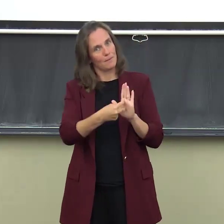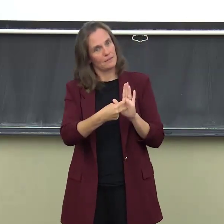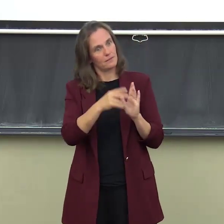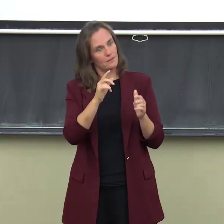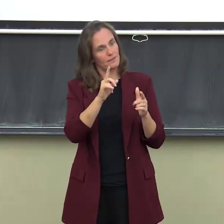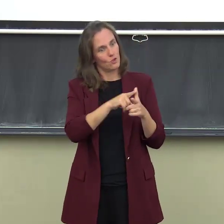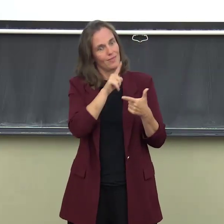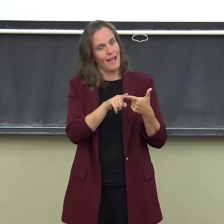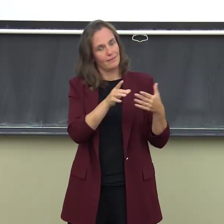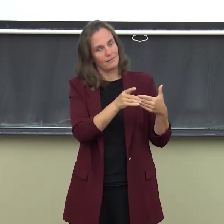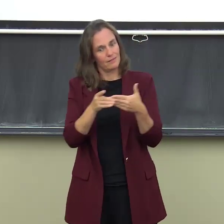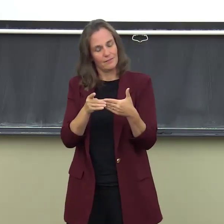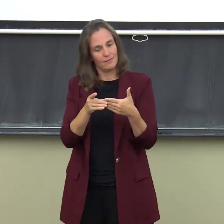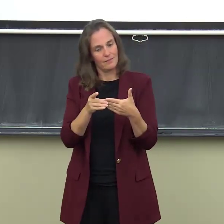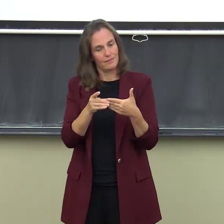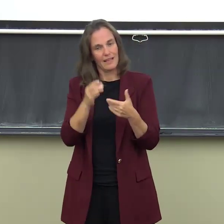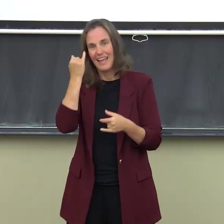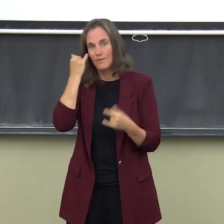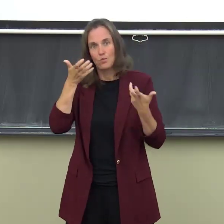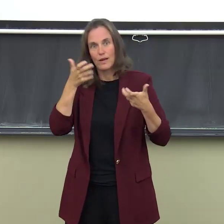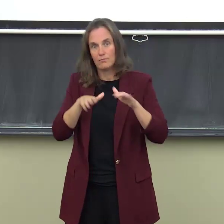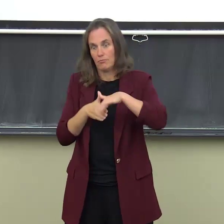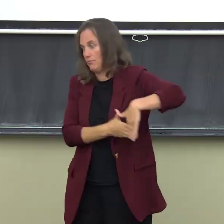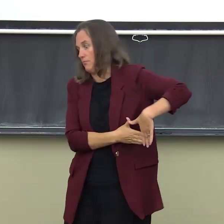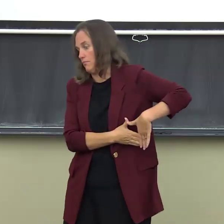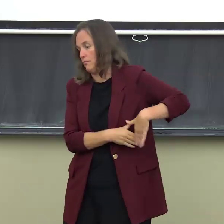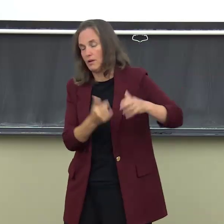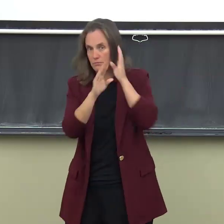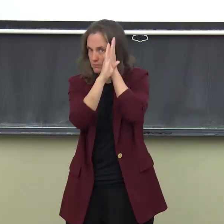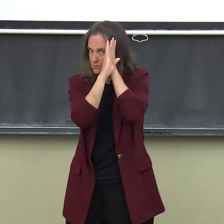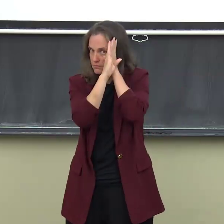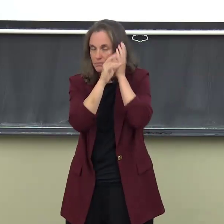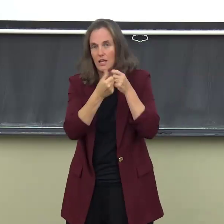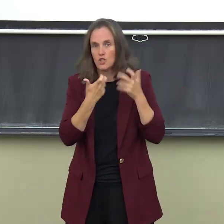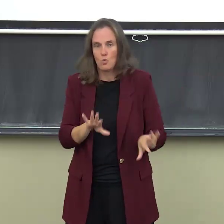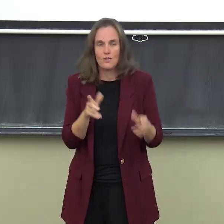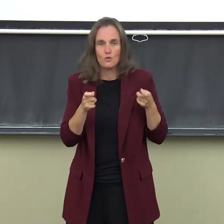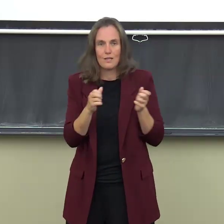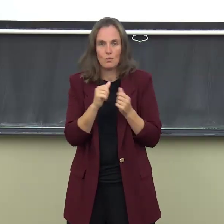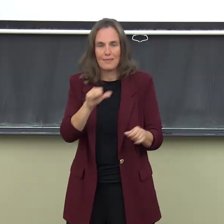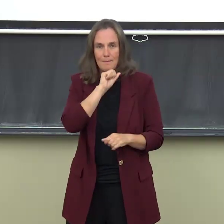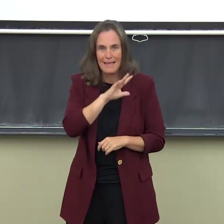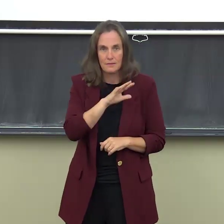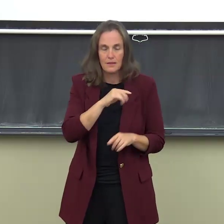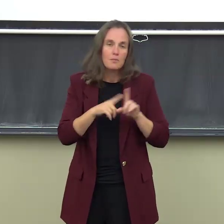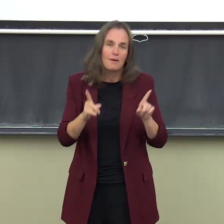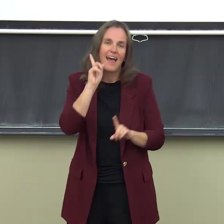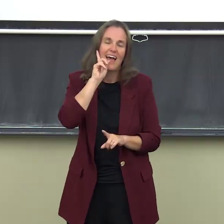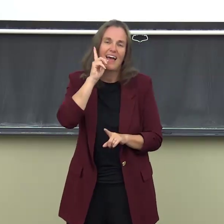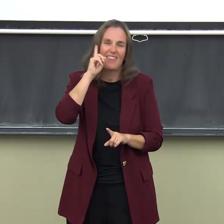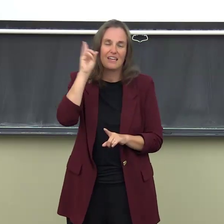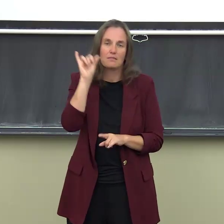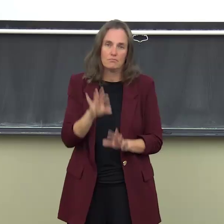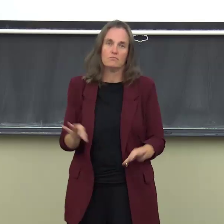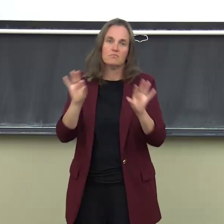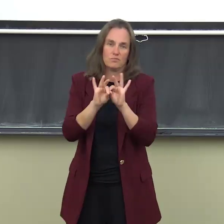do we do if we don't want to feel or know or see or deal with the mess? But I do think that is the crux. That is the crux